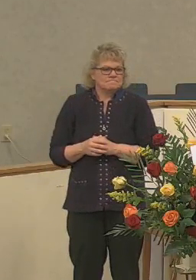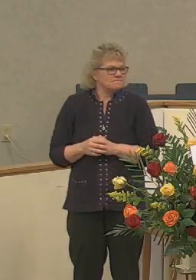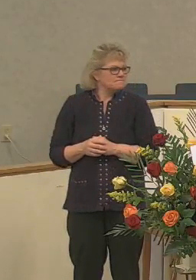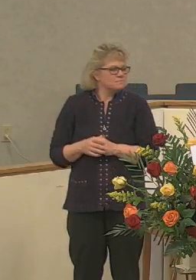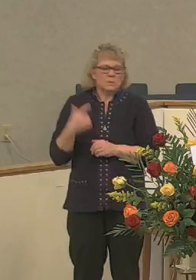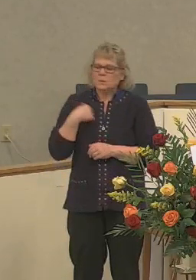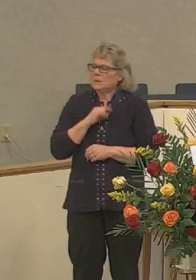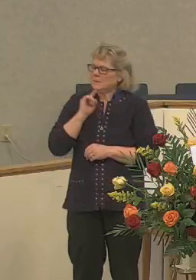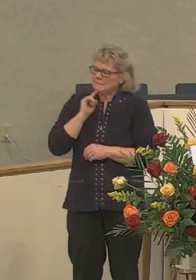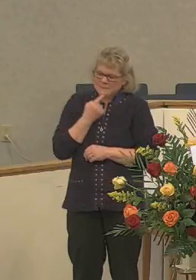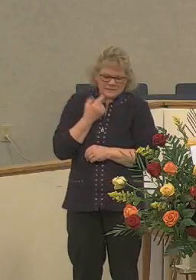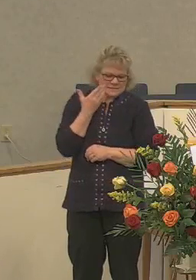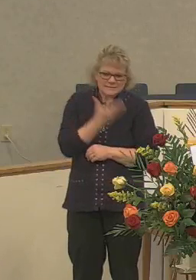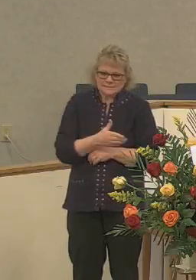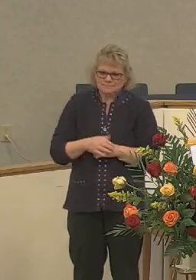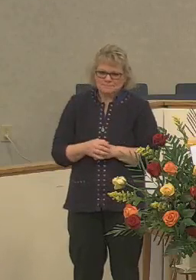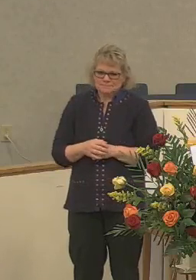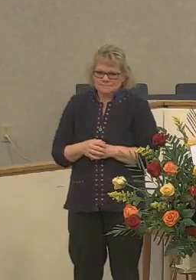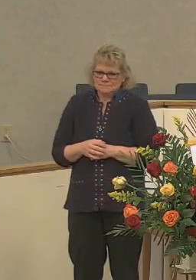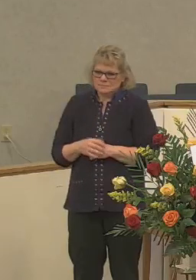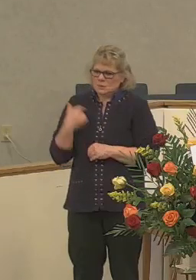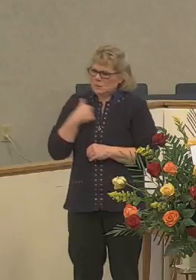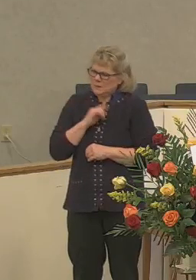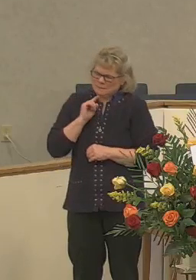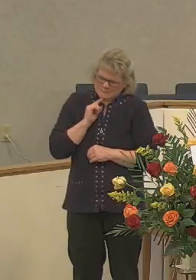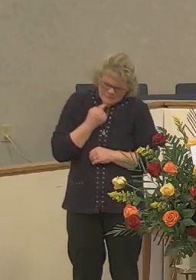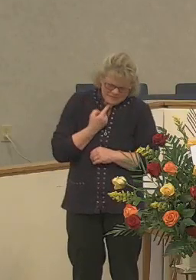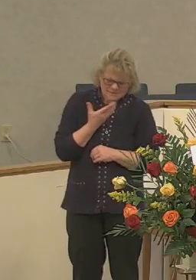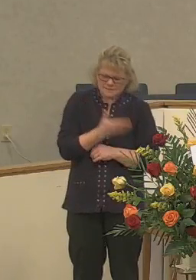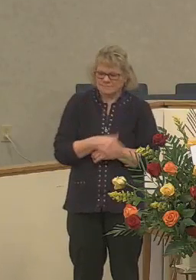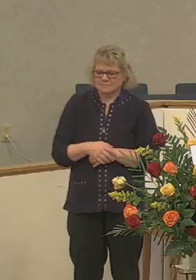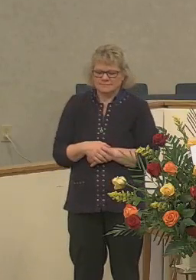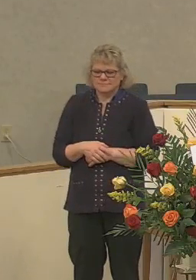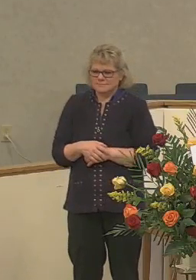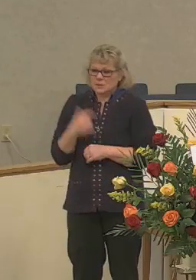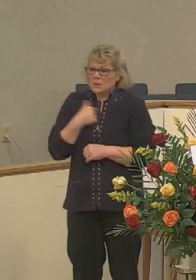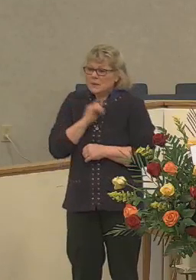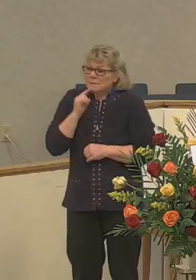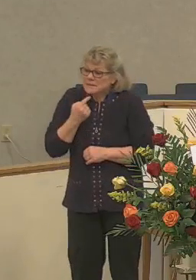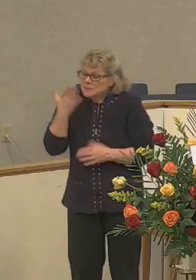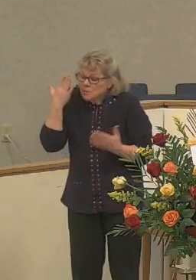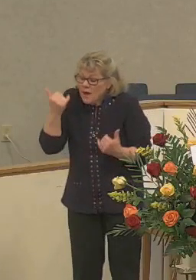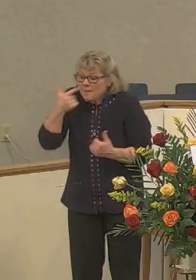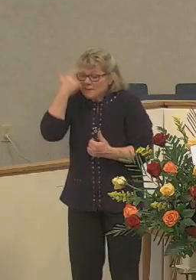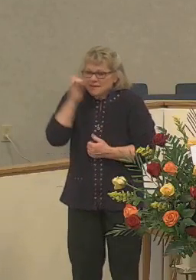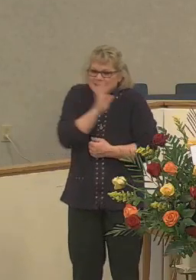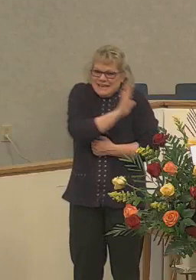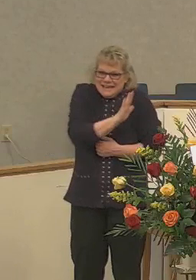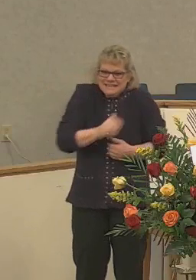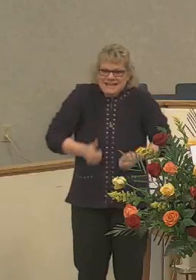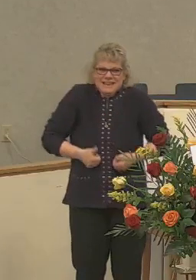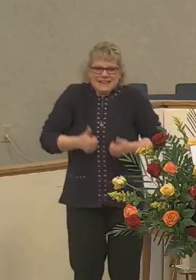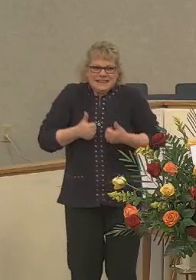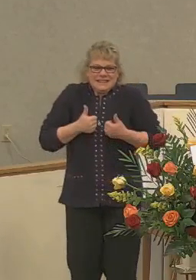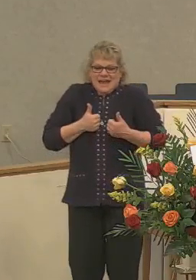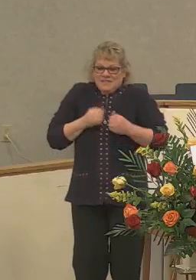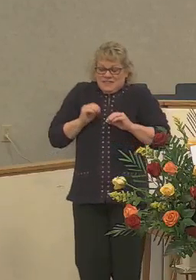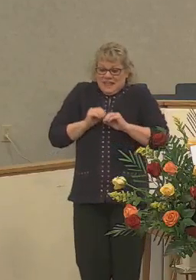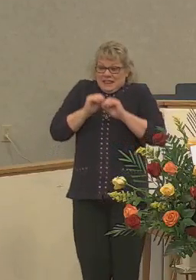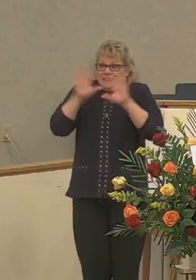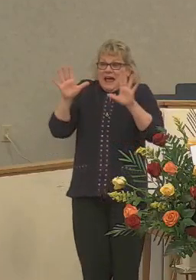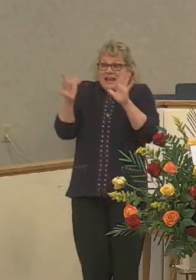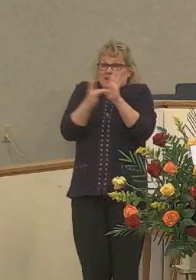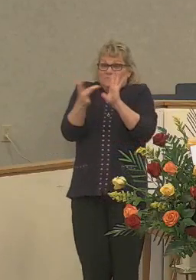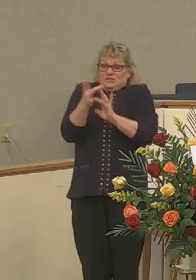We miss him. We miss him. We miss him because his light, the light of Jesus